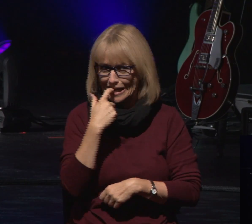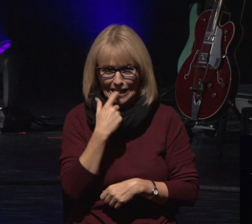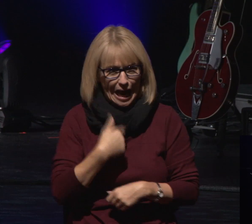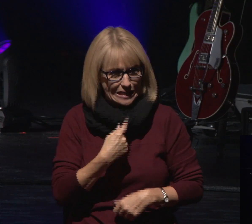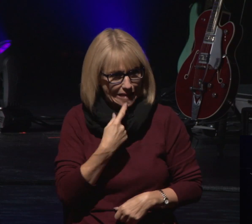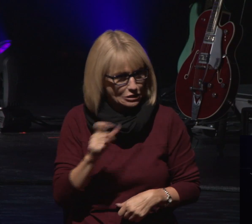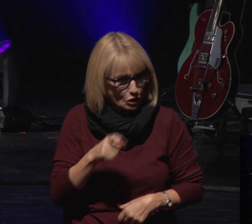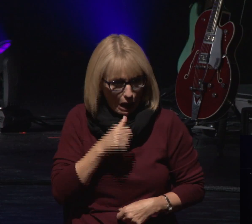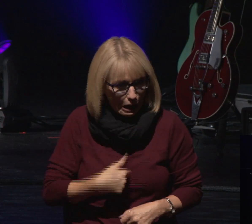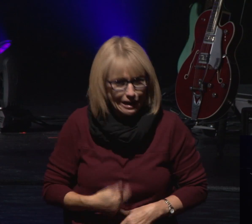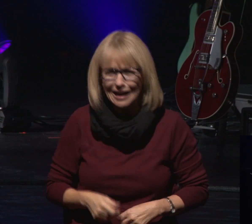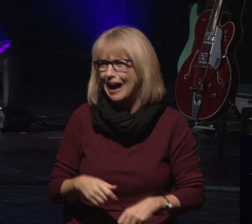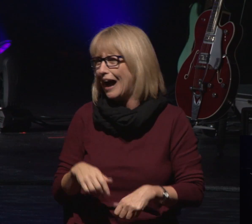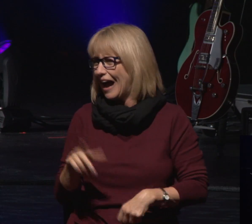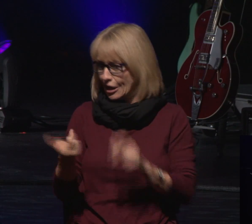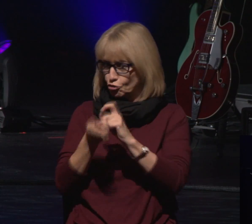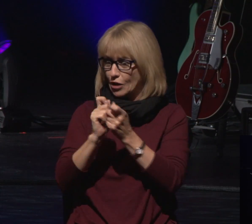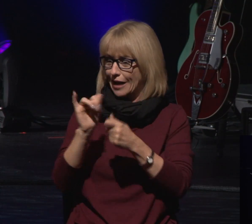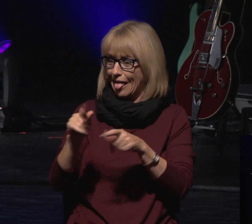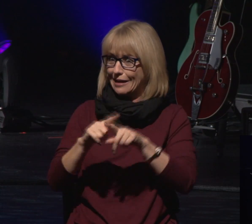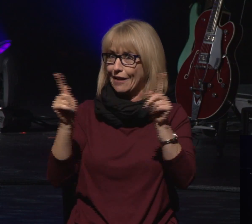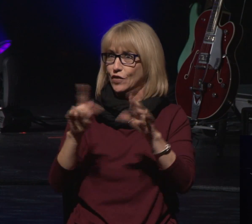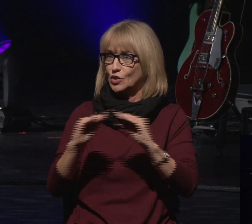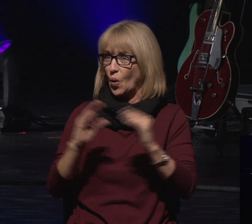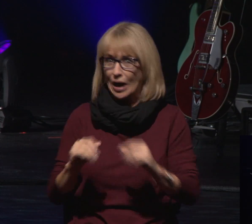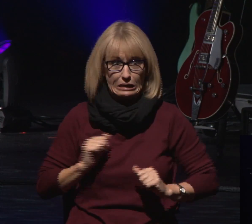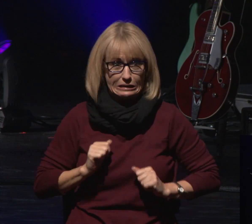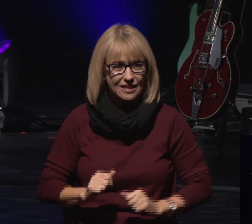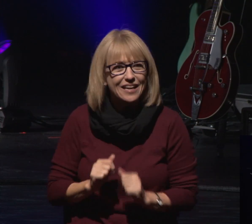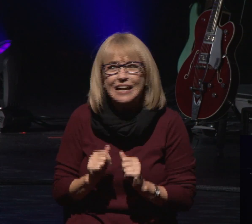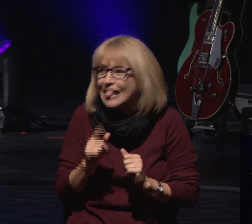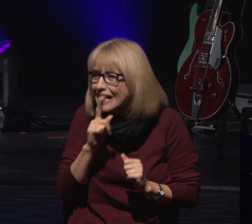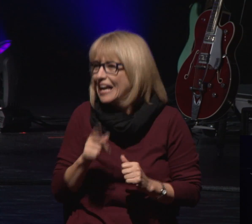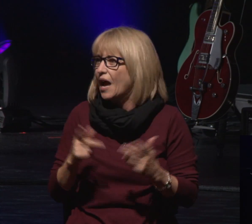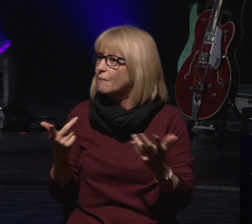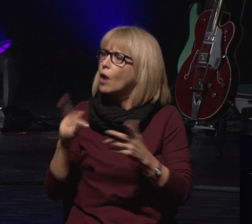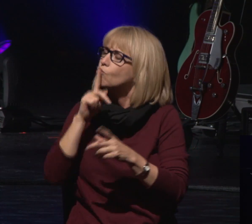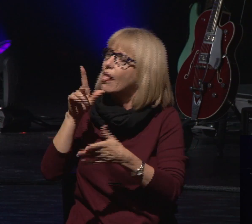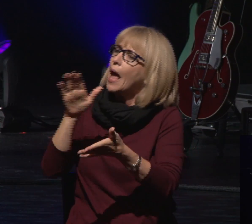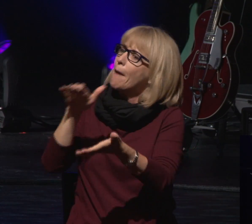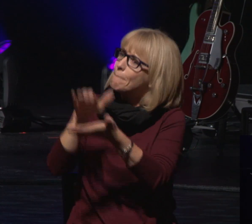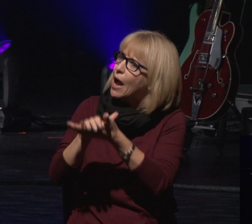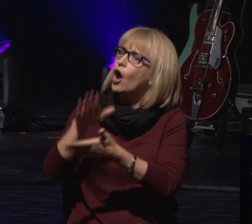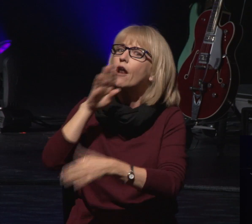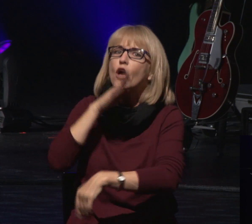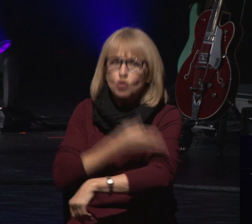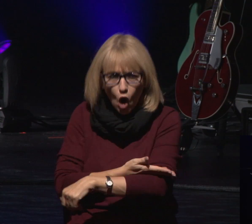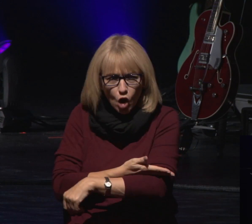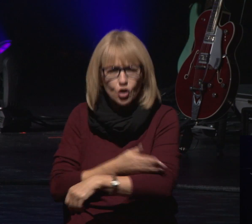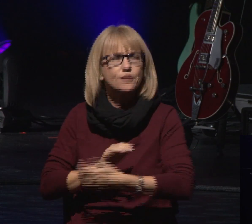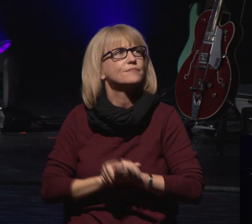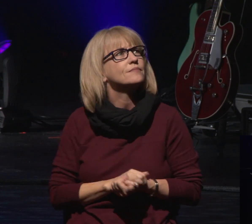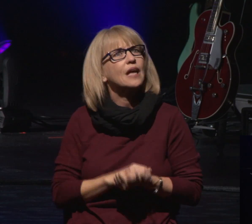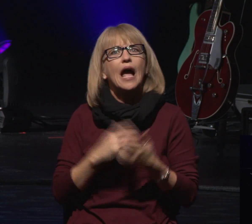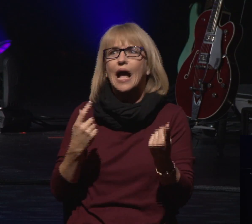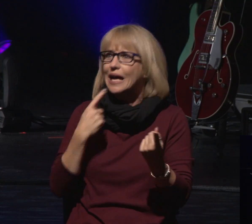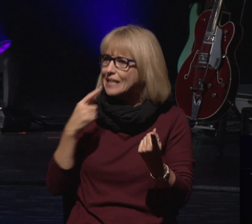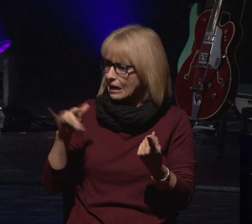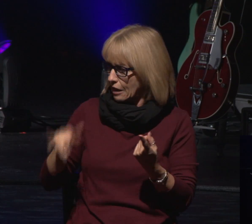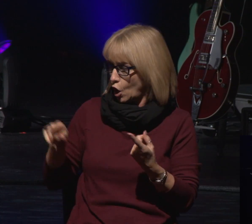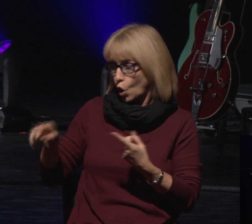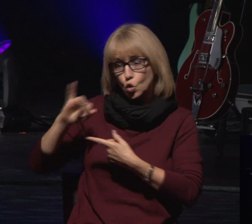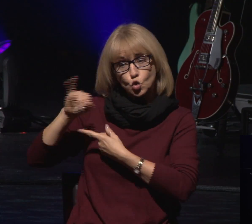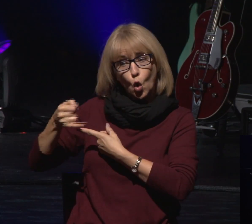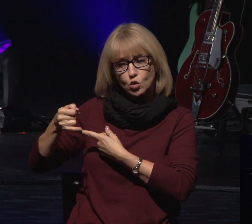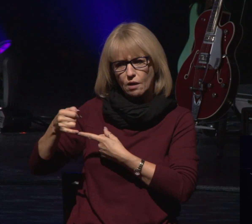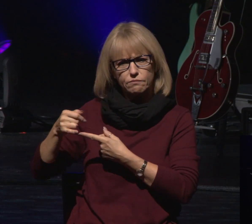he married the daughter of a very important man there. So he kind of married into prestige, but also he was the number 2 in command of